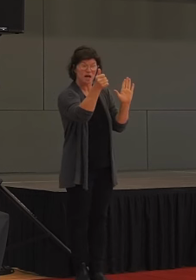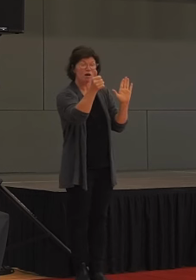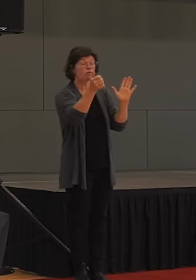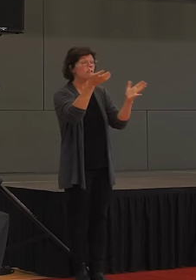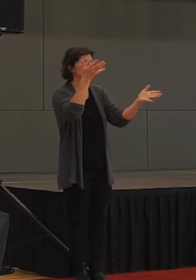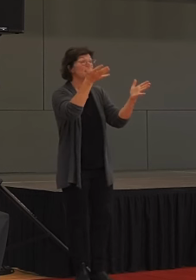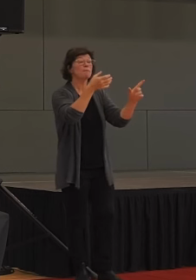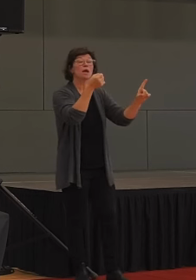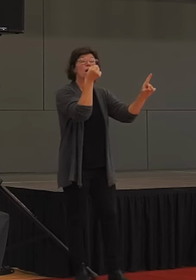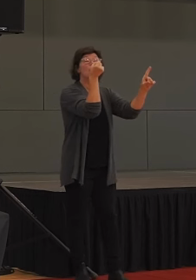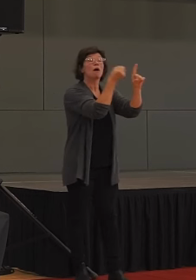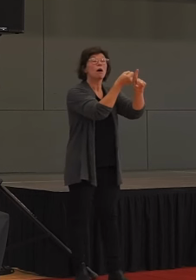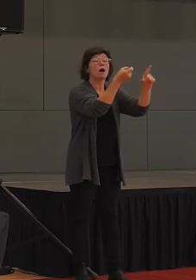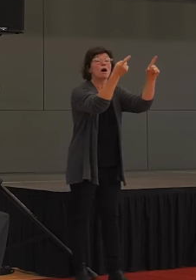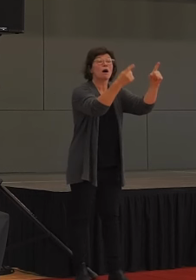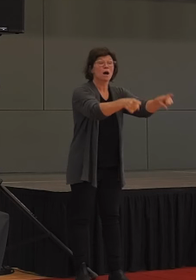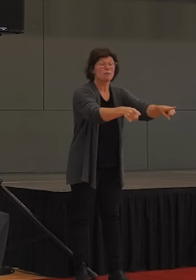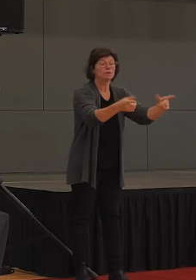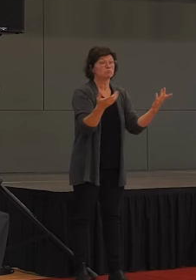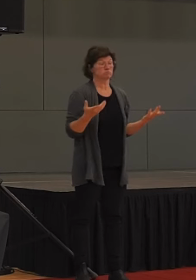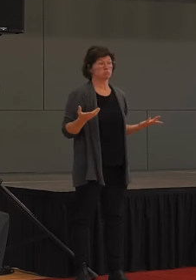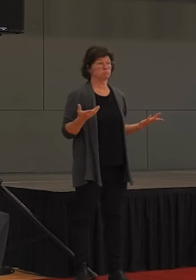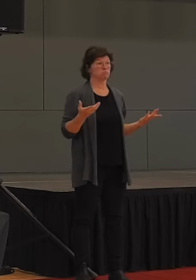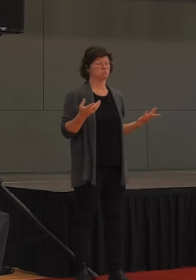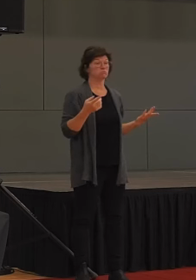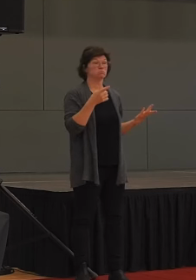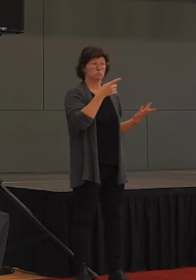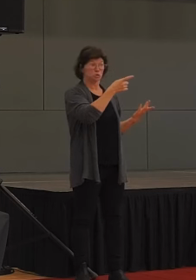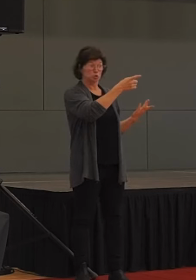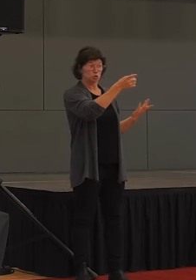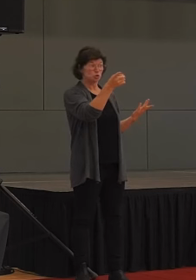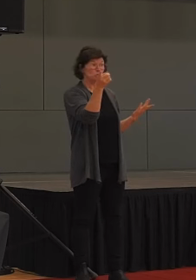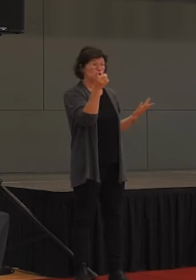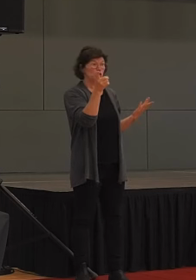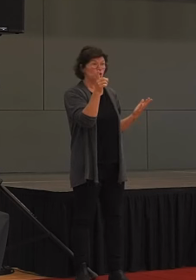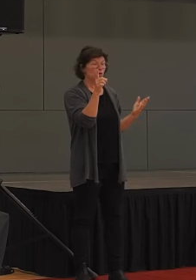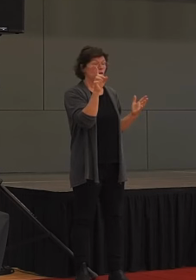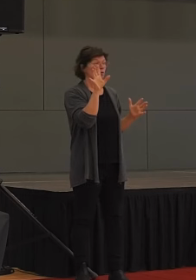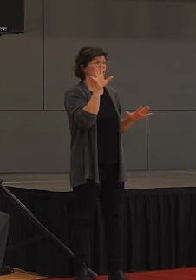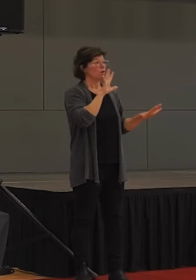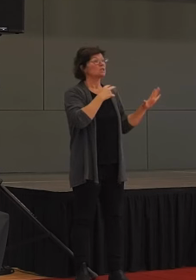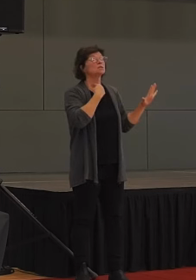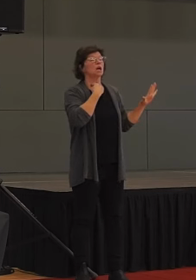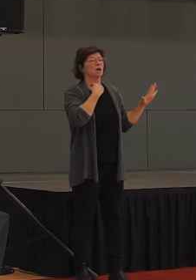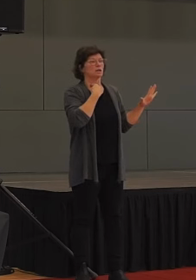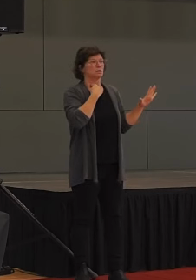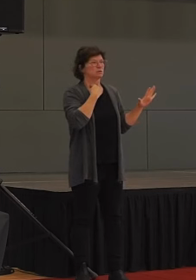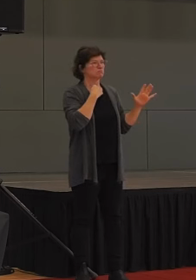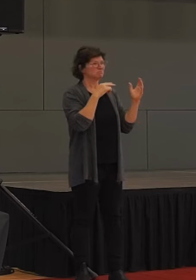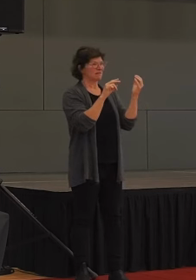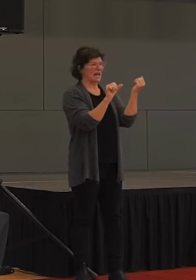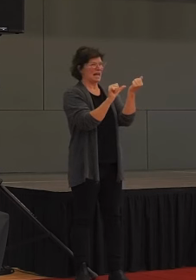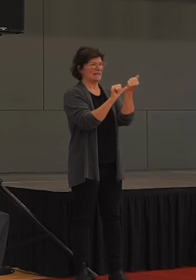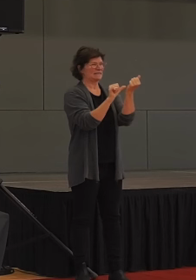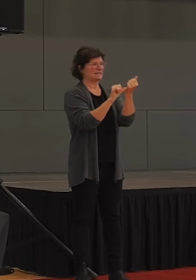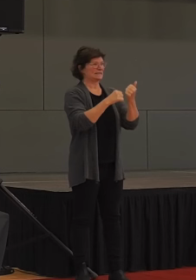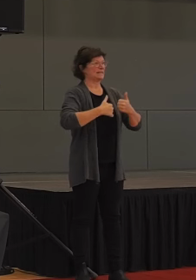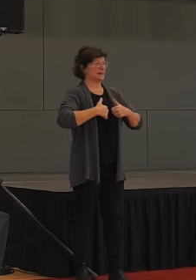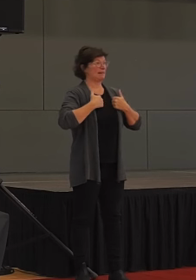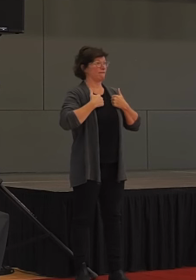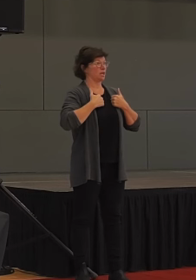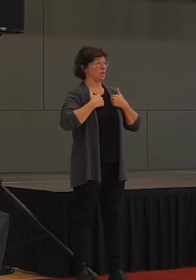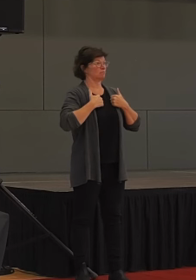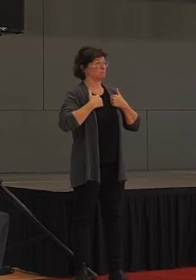God forbid, something were to happen and you were to end up in an assisted living facility for 6 weeks.